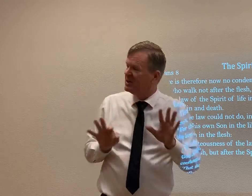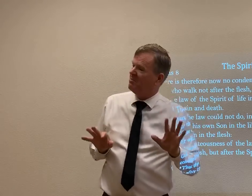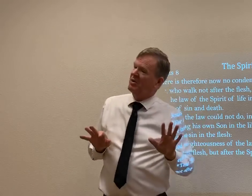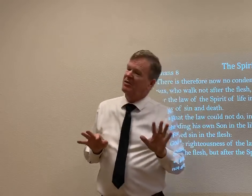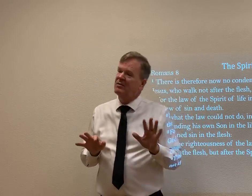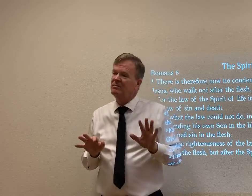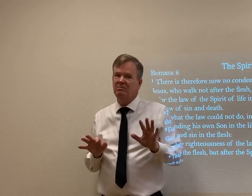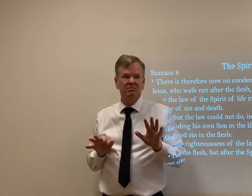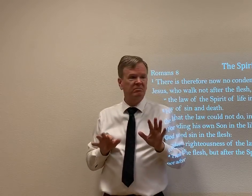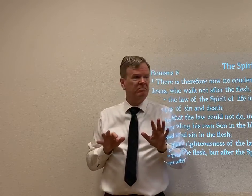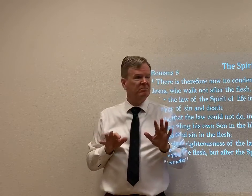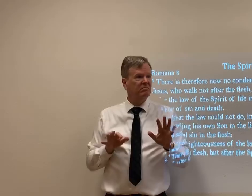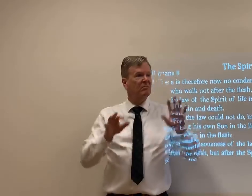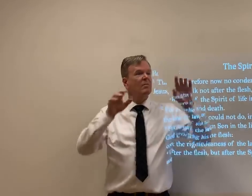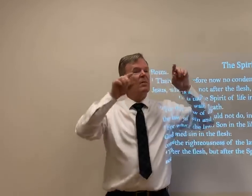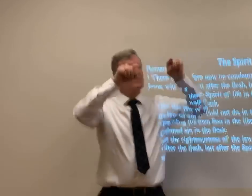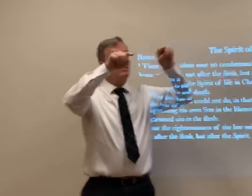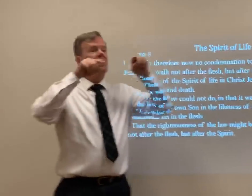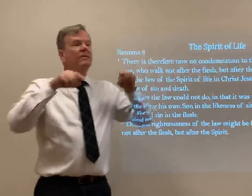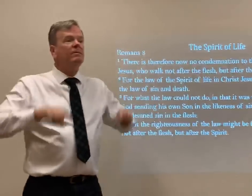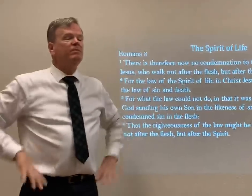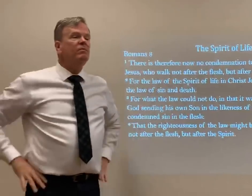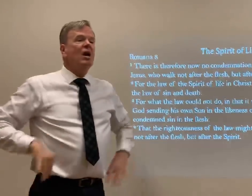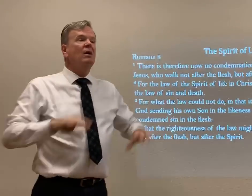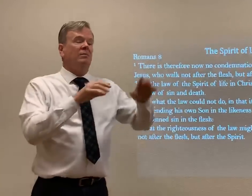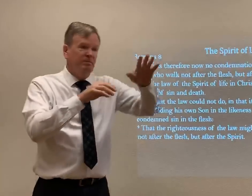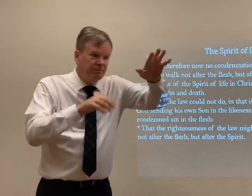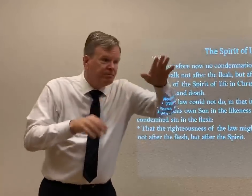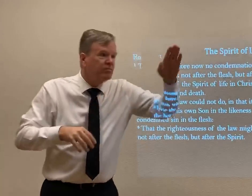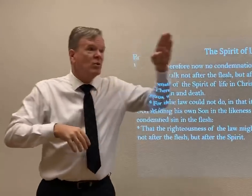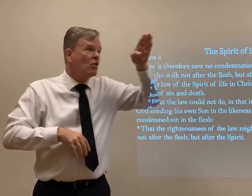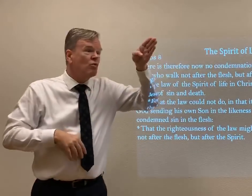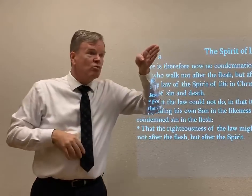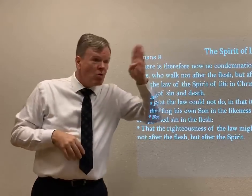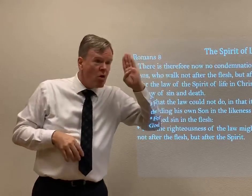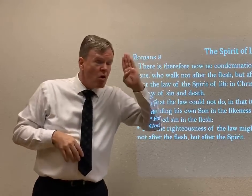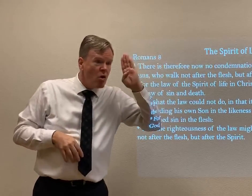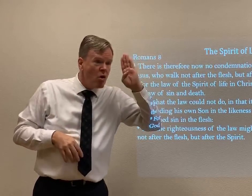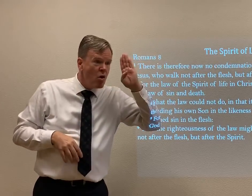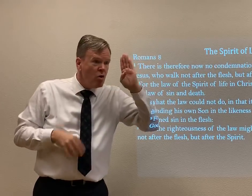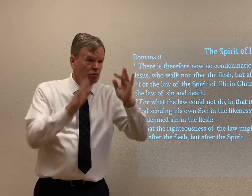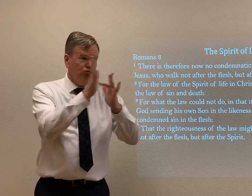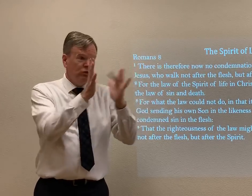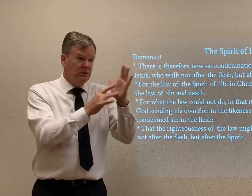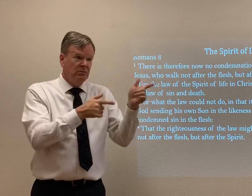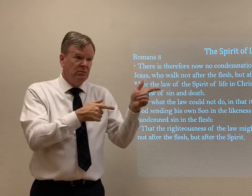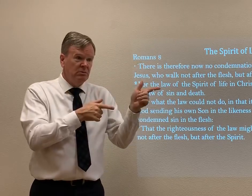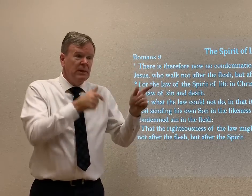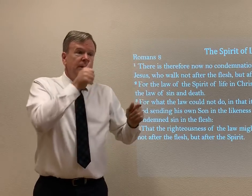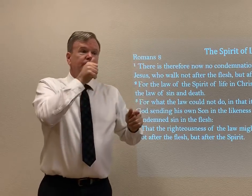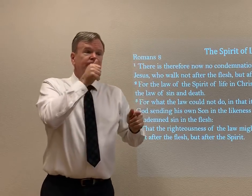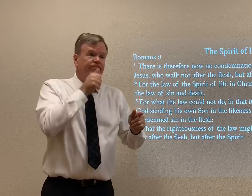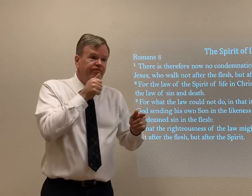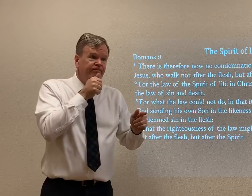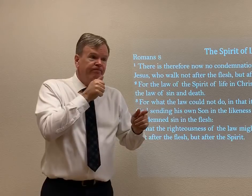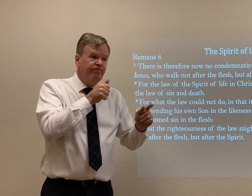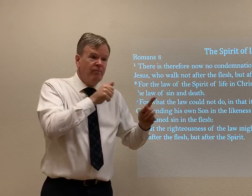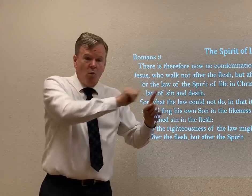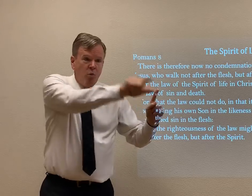It's very simple. So God Jesus was very